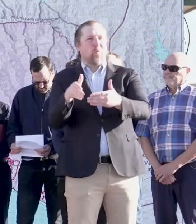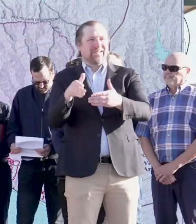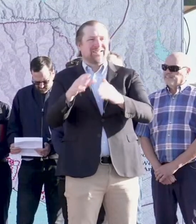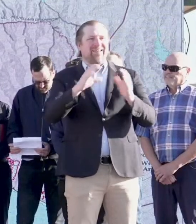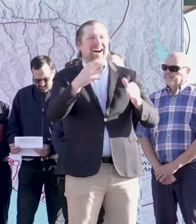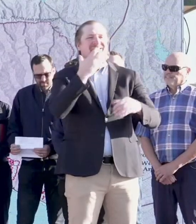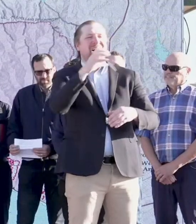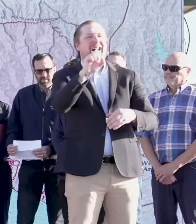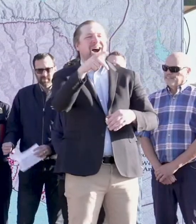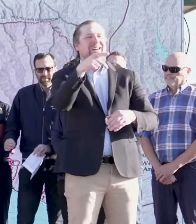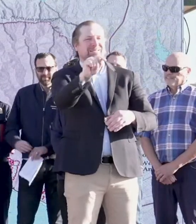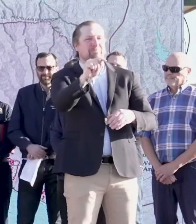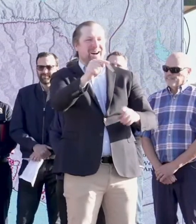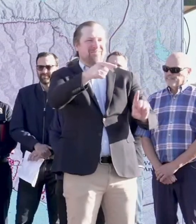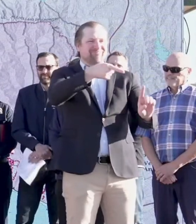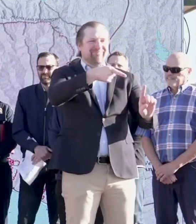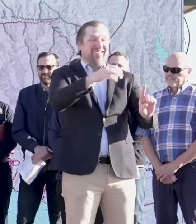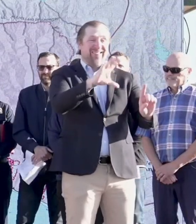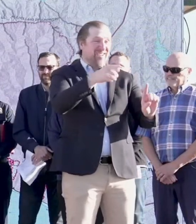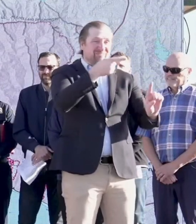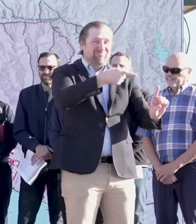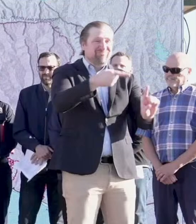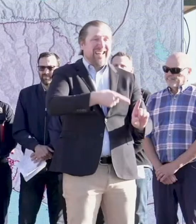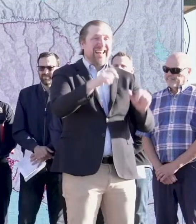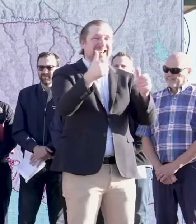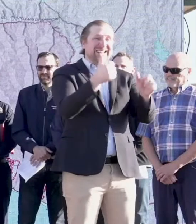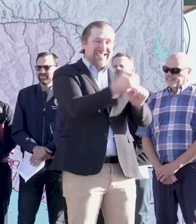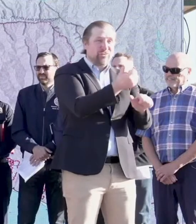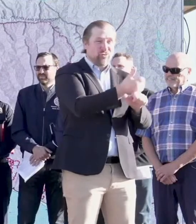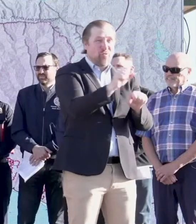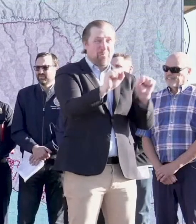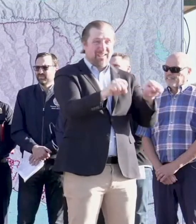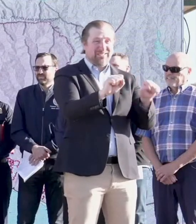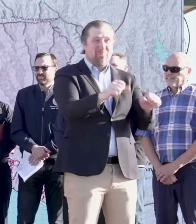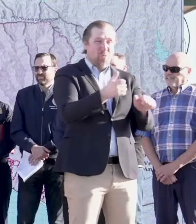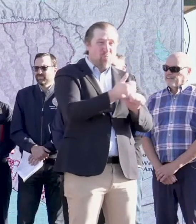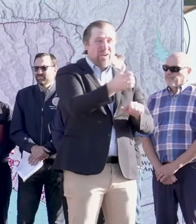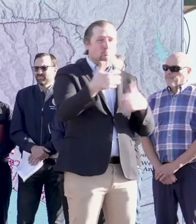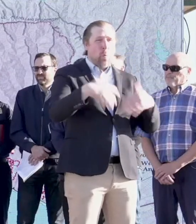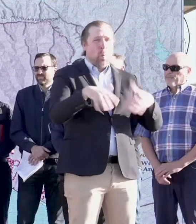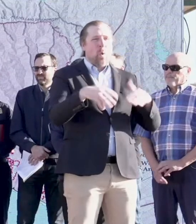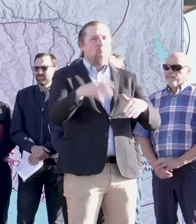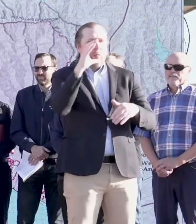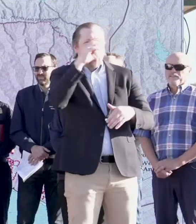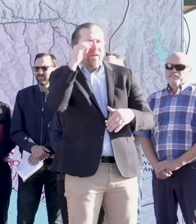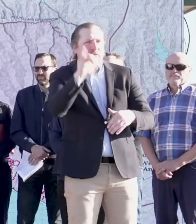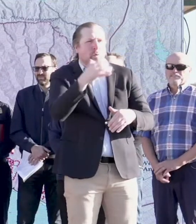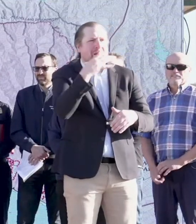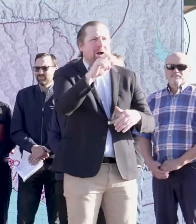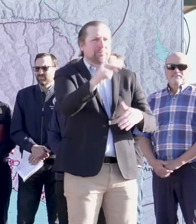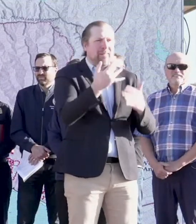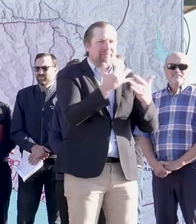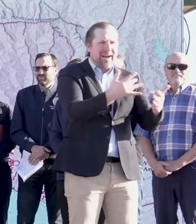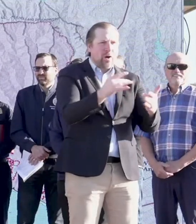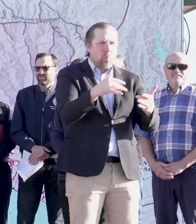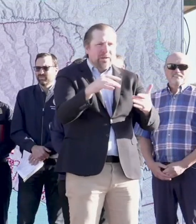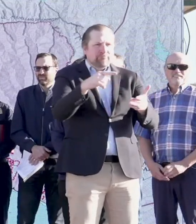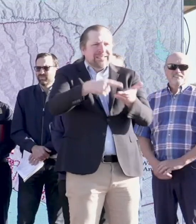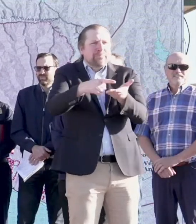hot spots, a lot of dangers. Simultaneously, while we're up there looking for those hot spots, we're doing damage